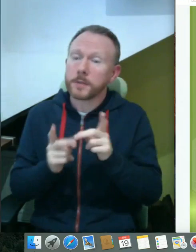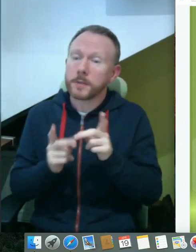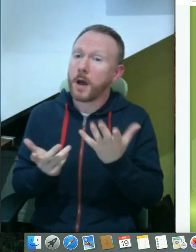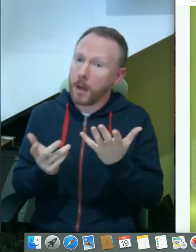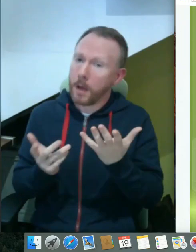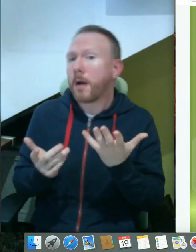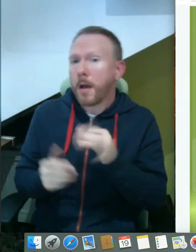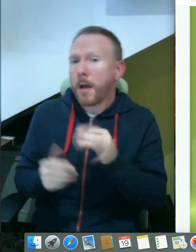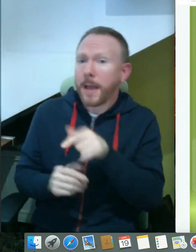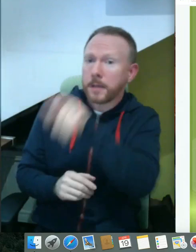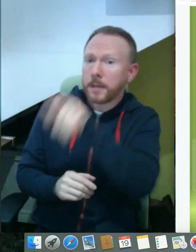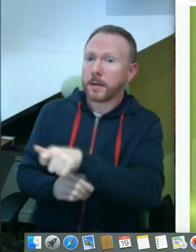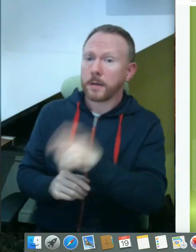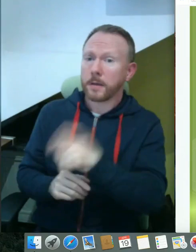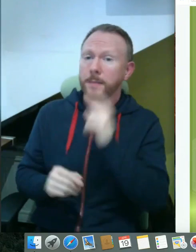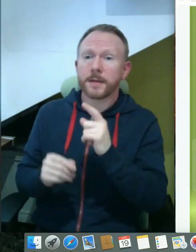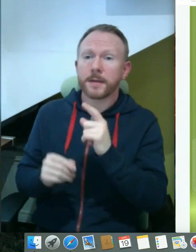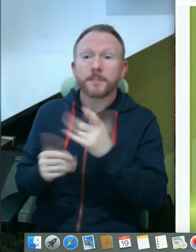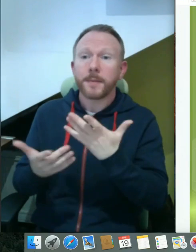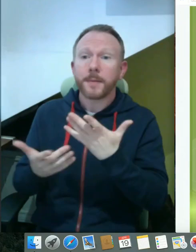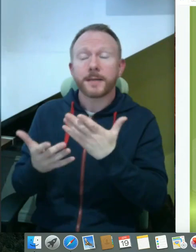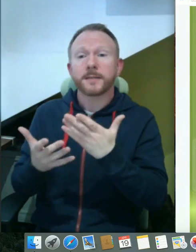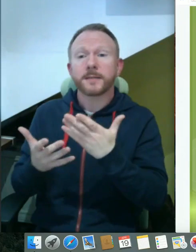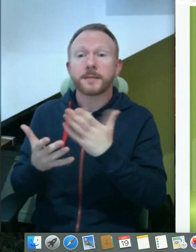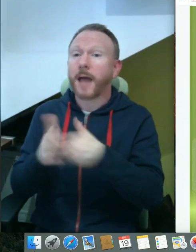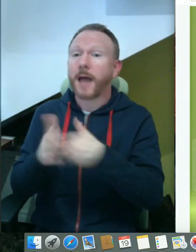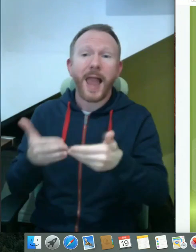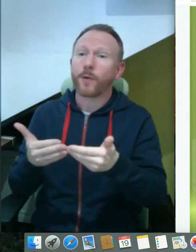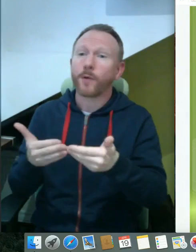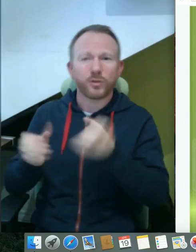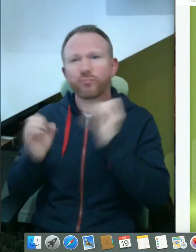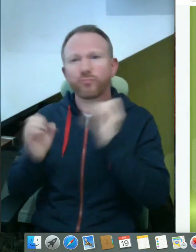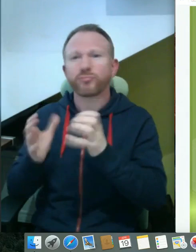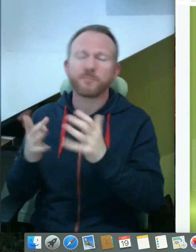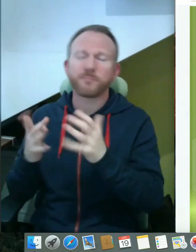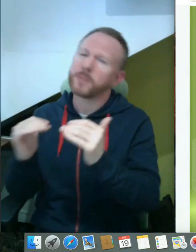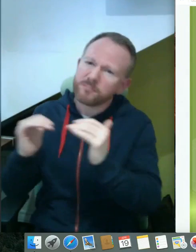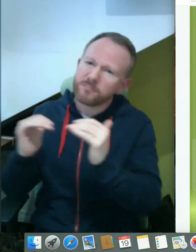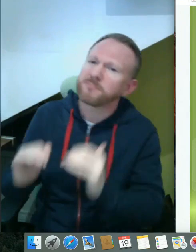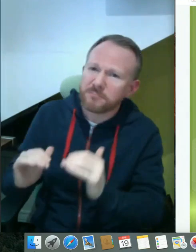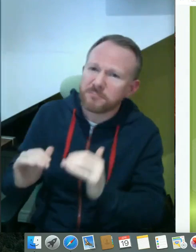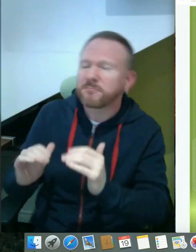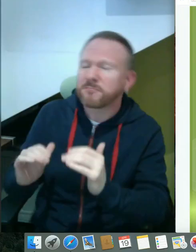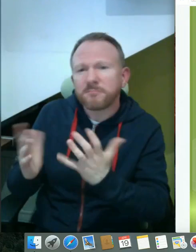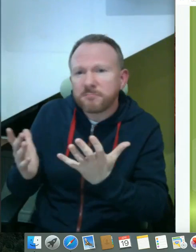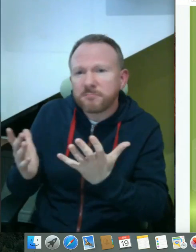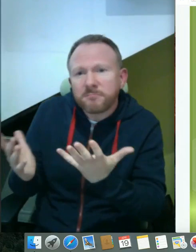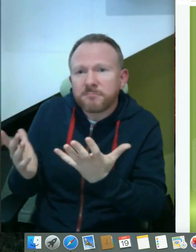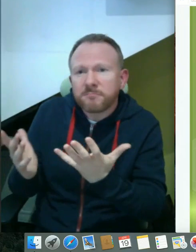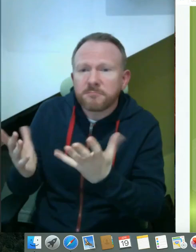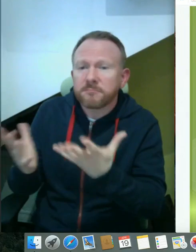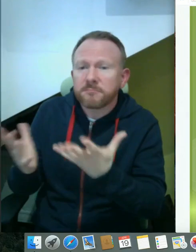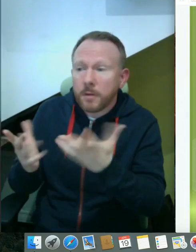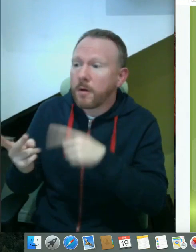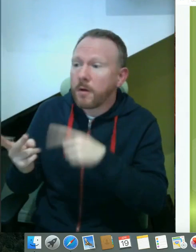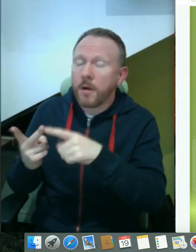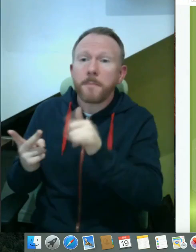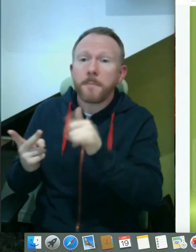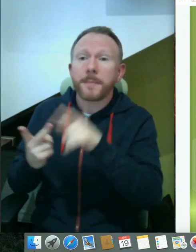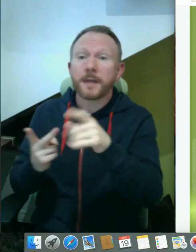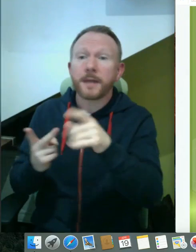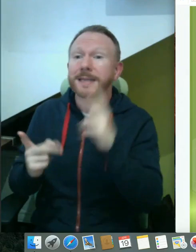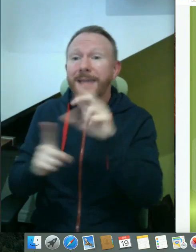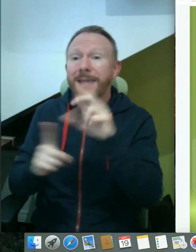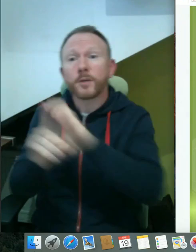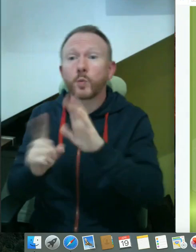someone with underdeveloped sign language skills, someone who has had limited socialisation within the deaf